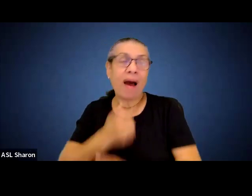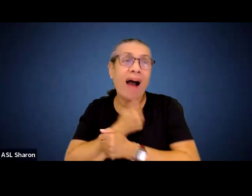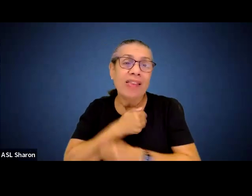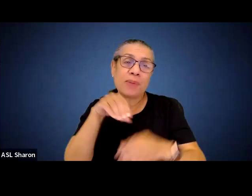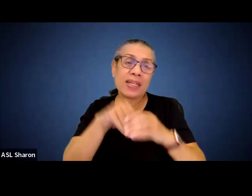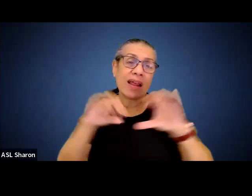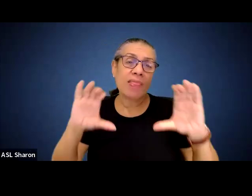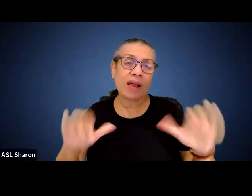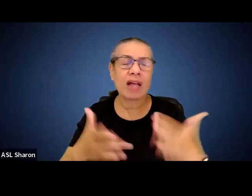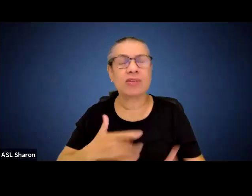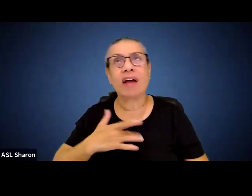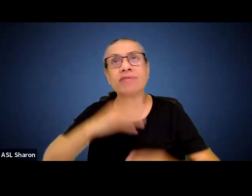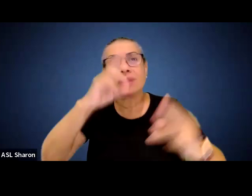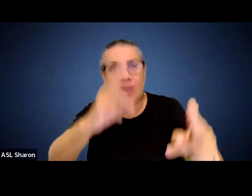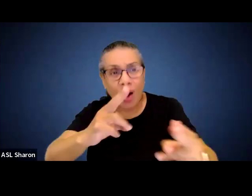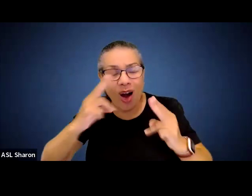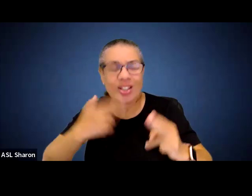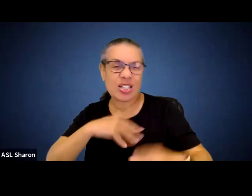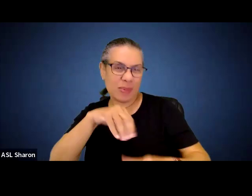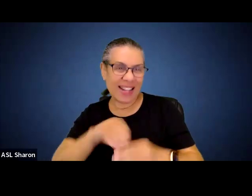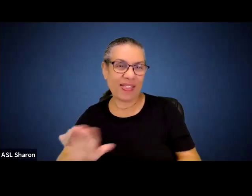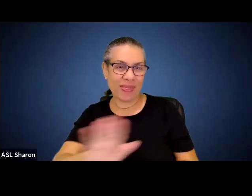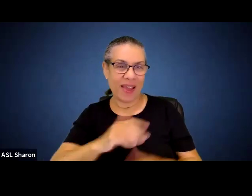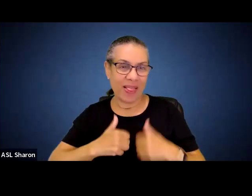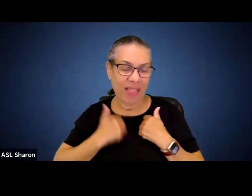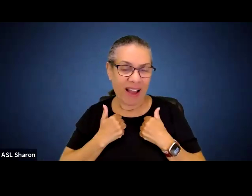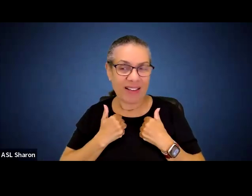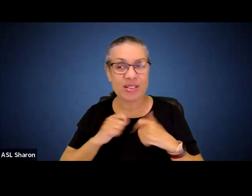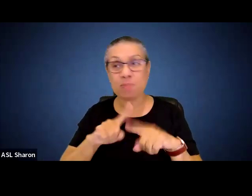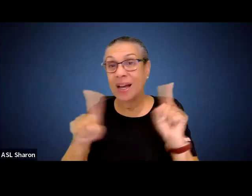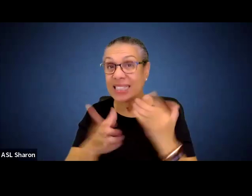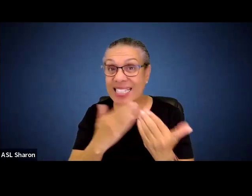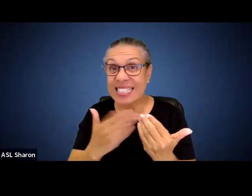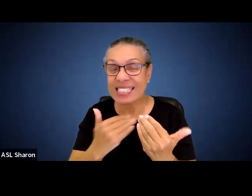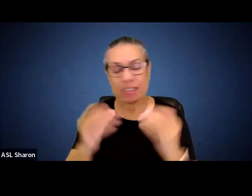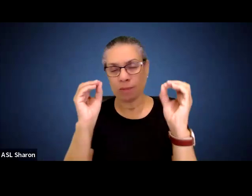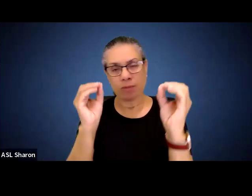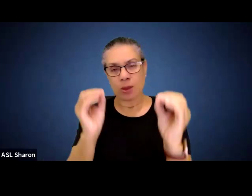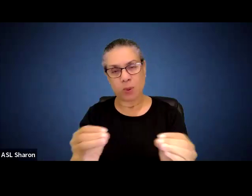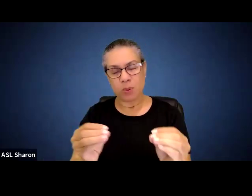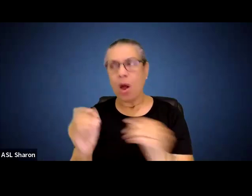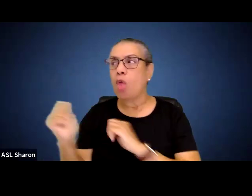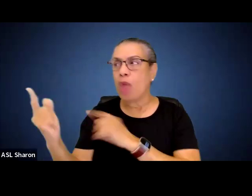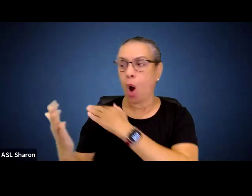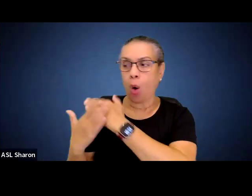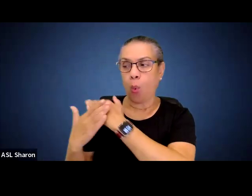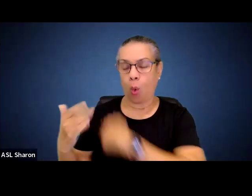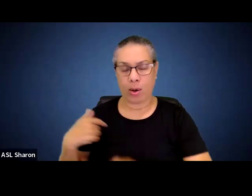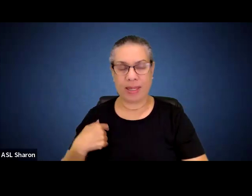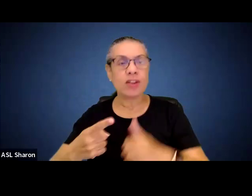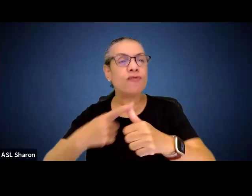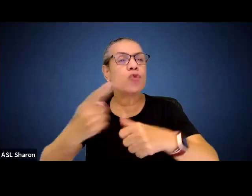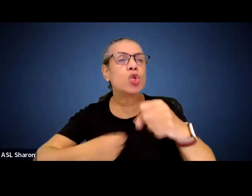classroom, and it's a privilege to be a part of my students' lives. However, it's not been easy, and everyone warned me that the first year of teaching is